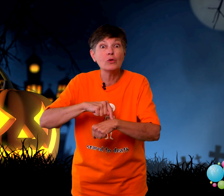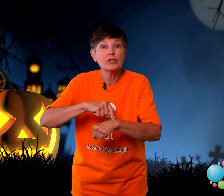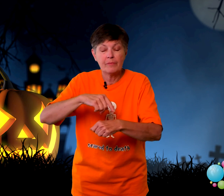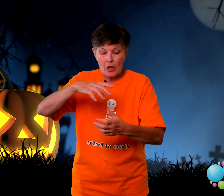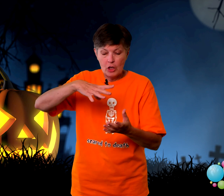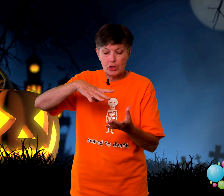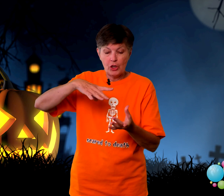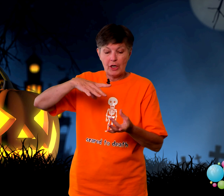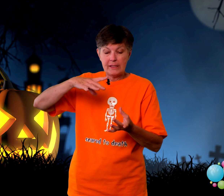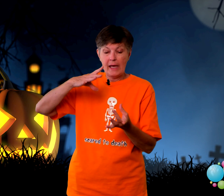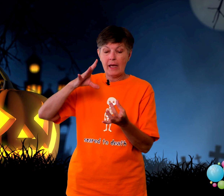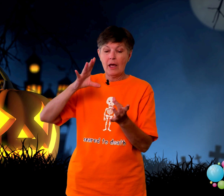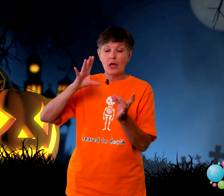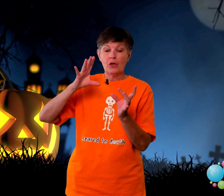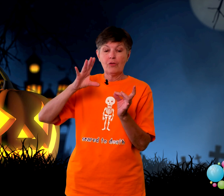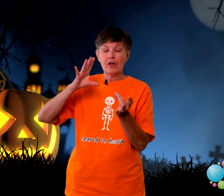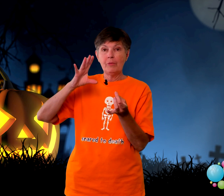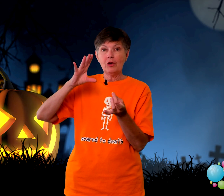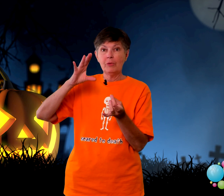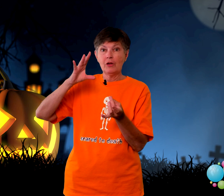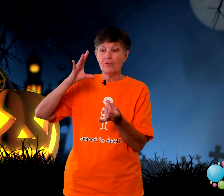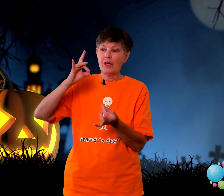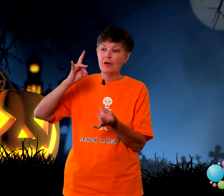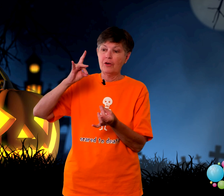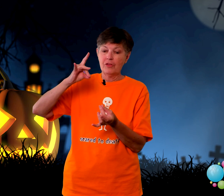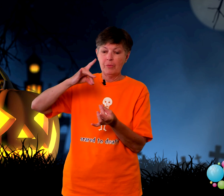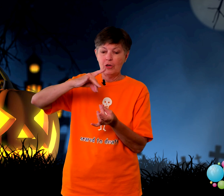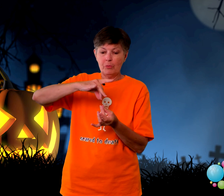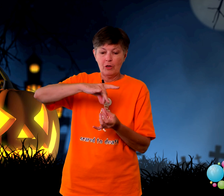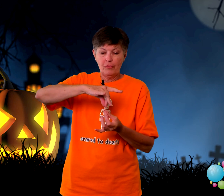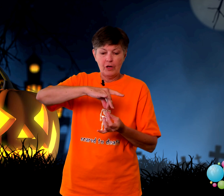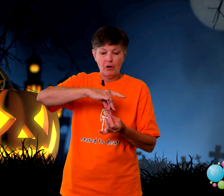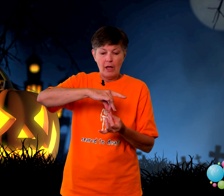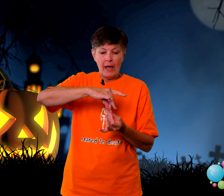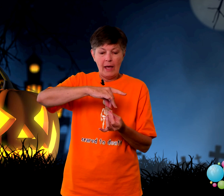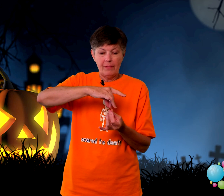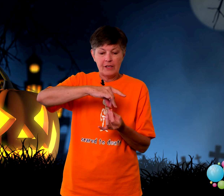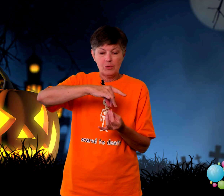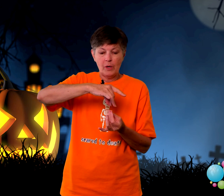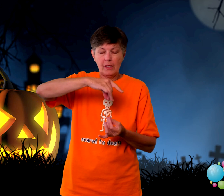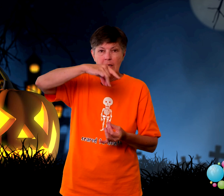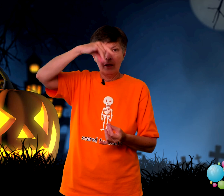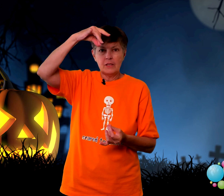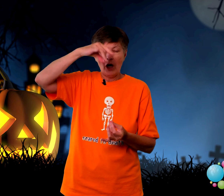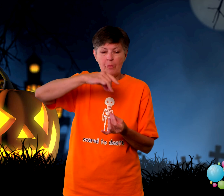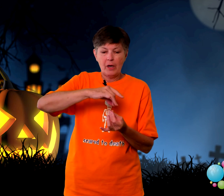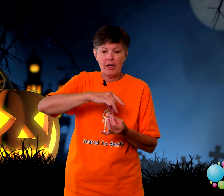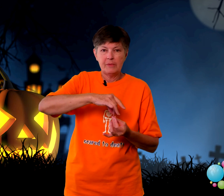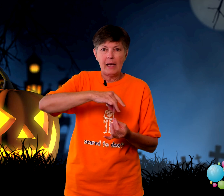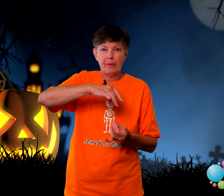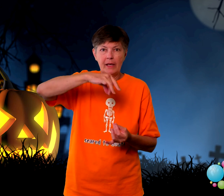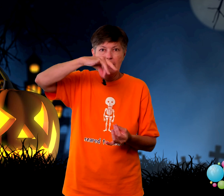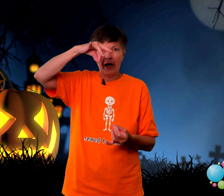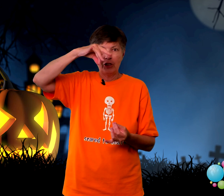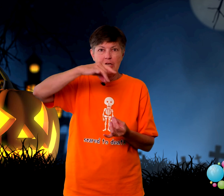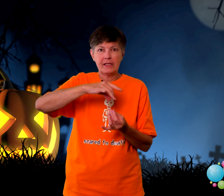Ghosts. So you're going to take your thumb and your middle finger and your thumb and your middle finger. And this one, the top one comes out like, it kind of shakes